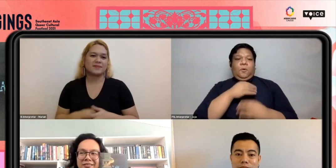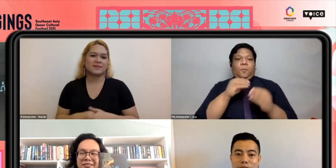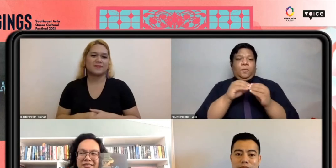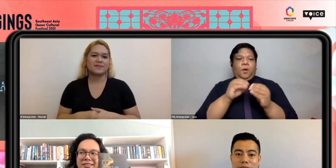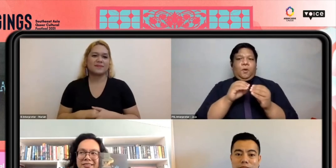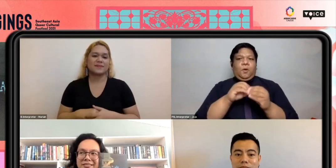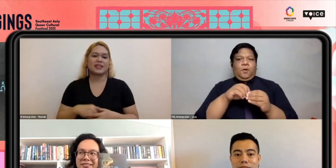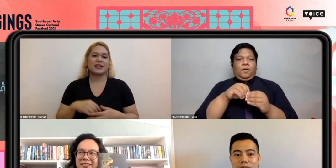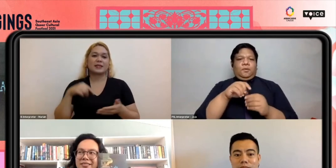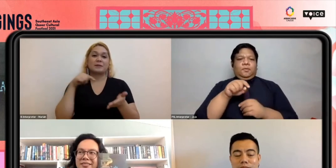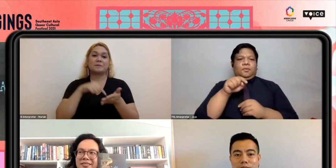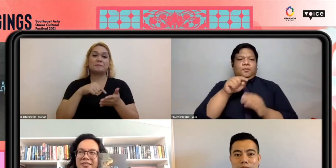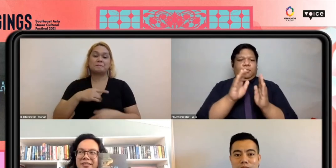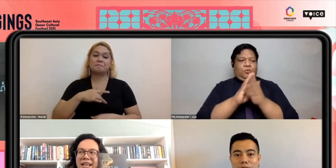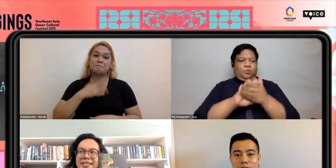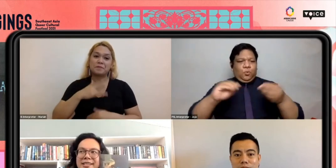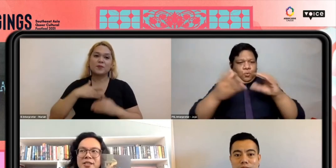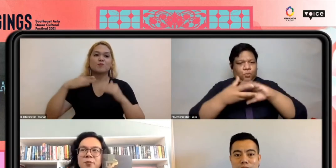that